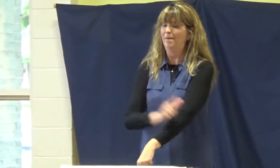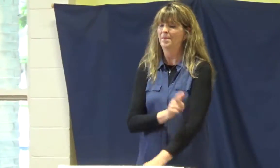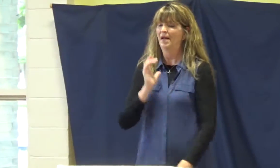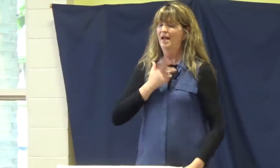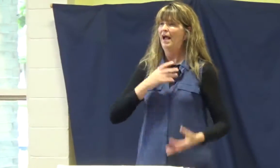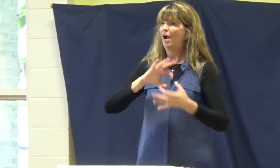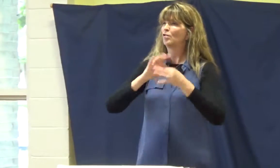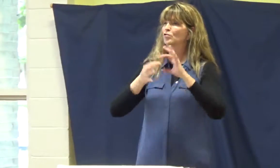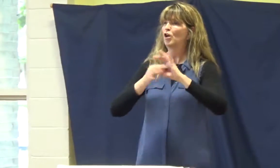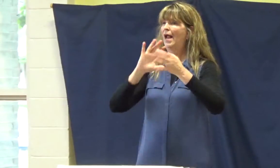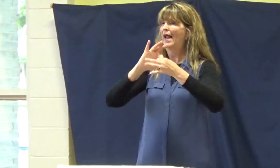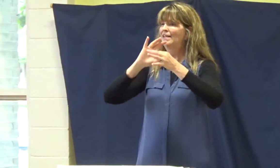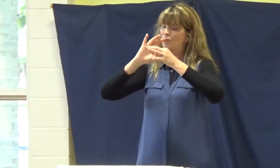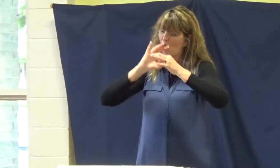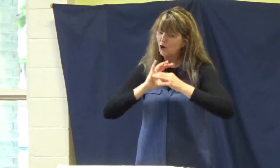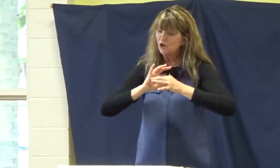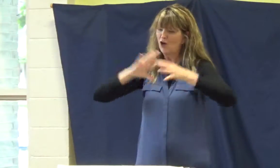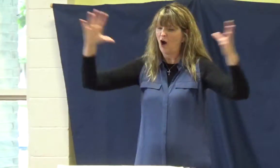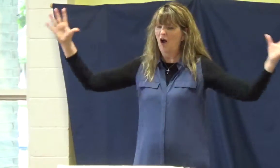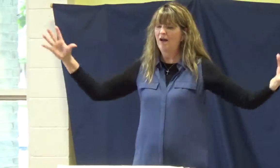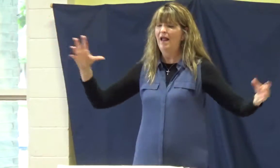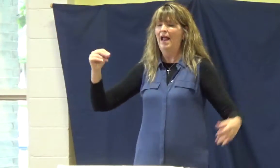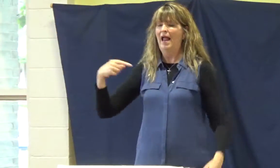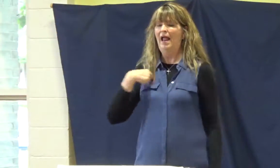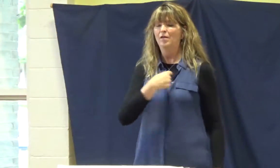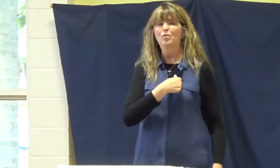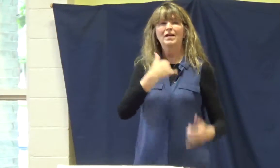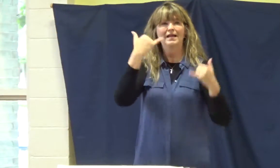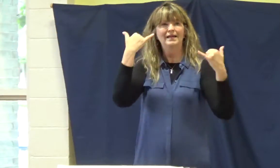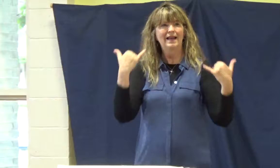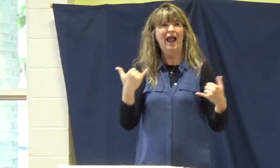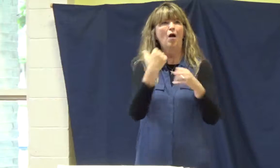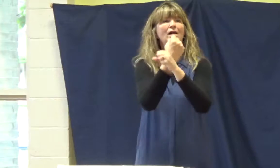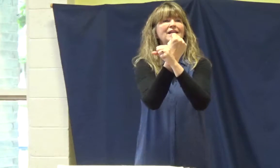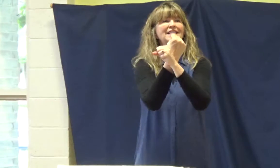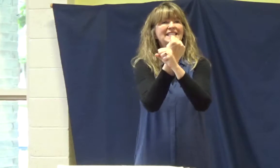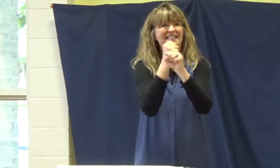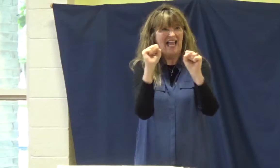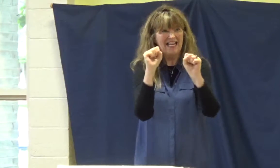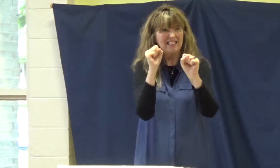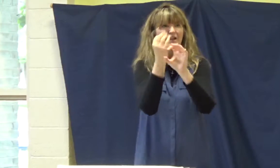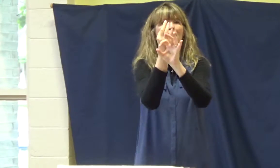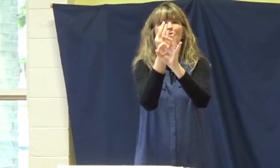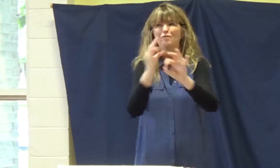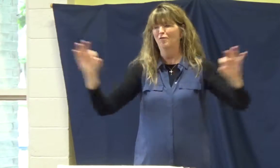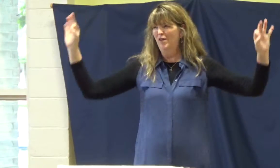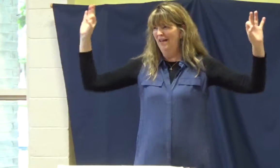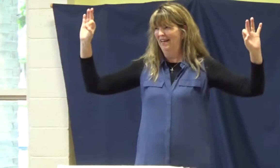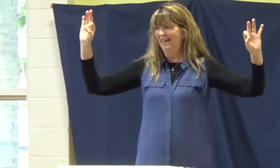But through the blood of the Lamb, our chains are gone, and we have been set free.